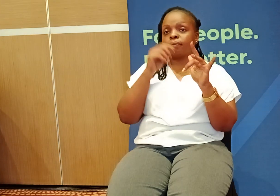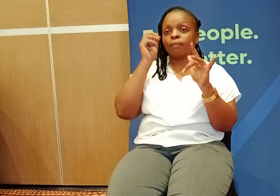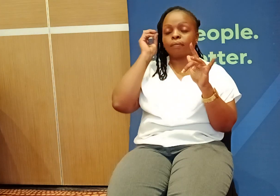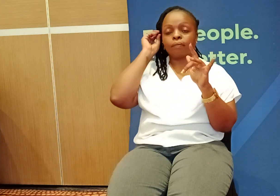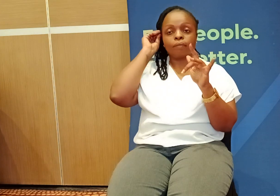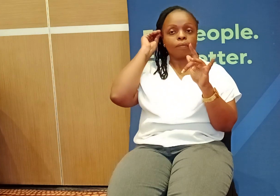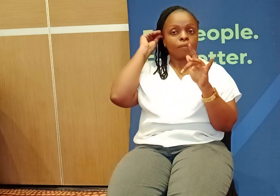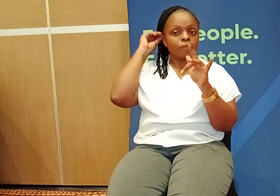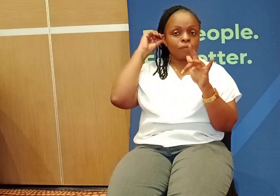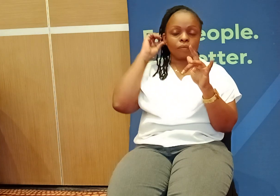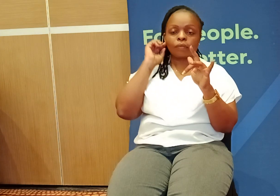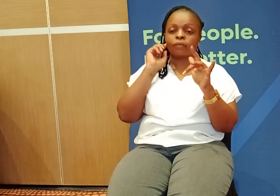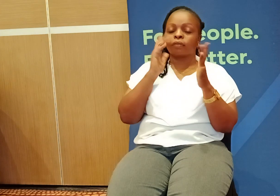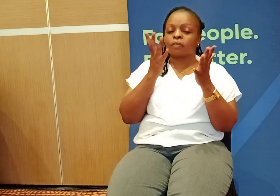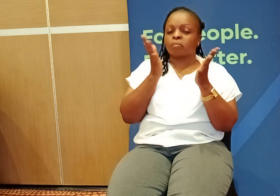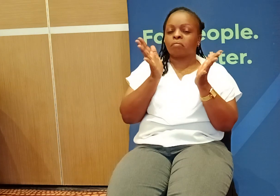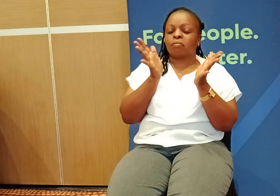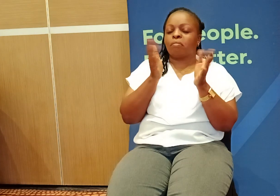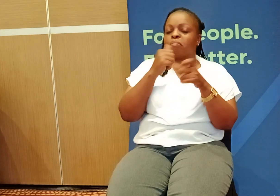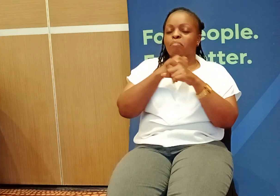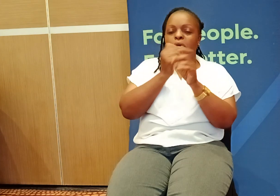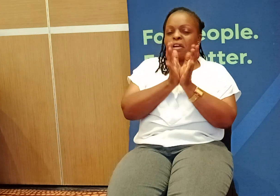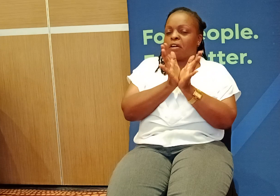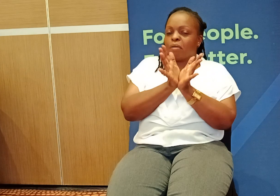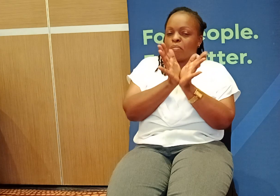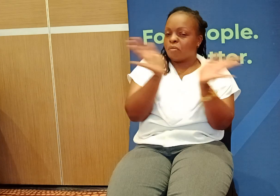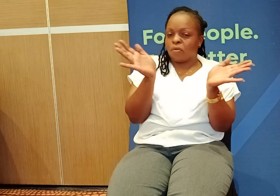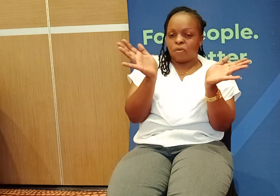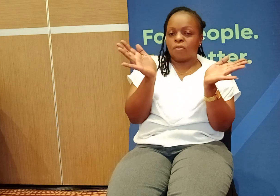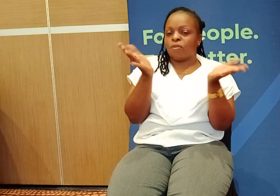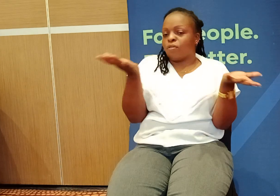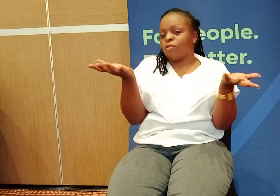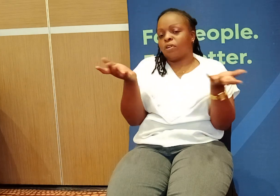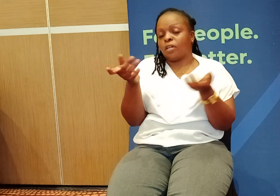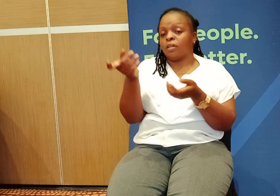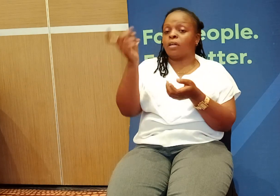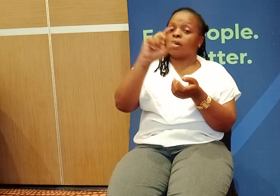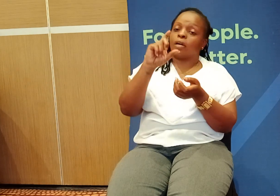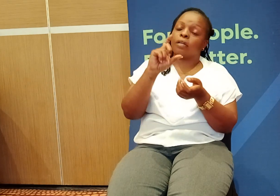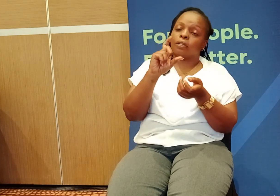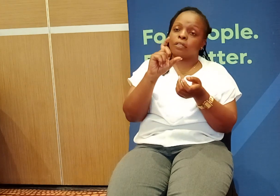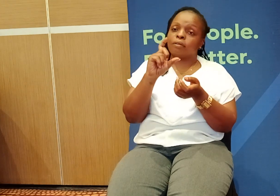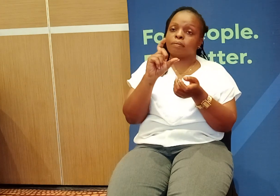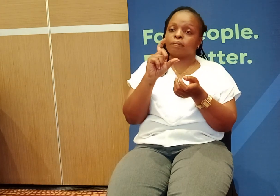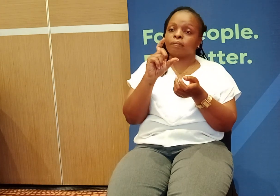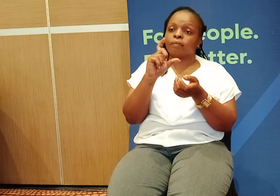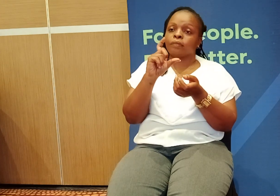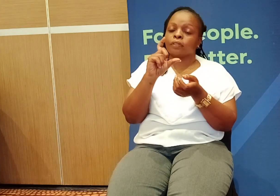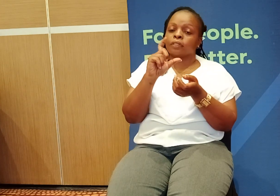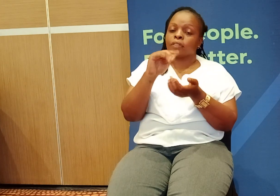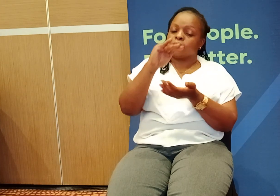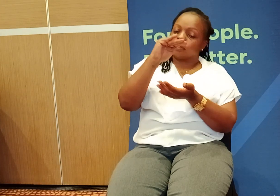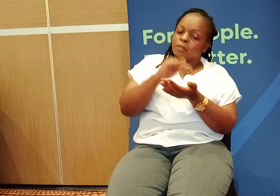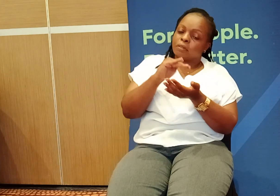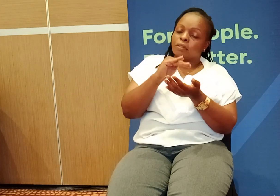play the role of exaggerating or increasing the depreciation of the currency. So